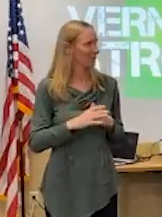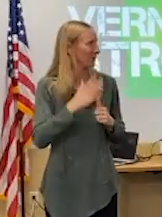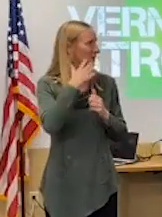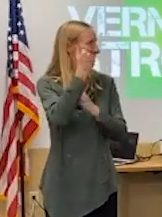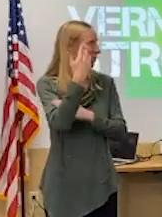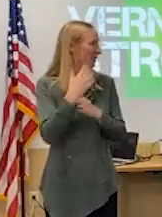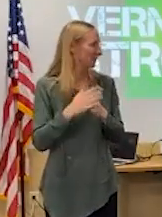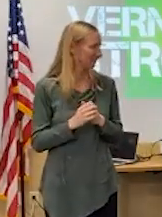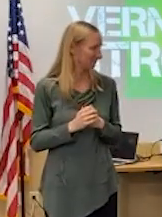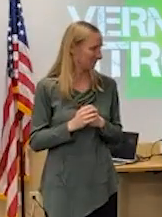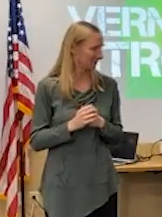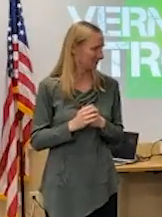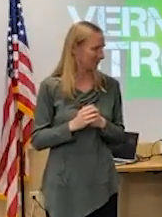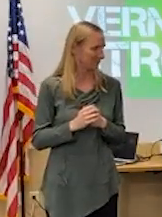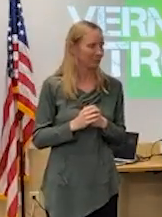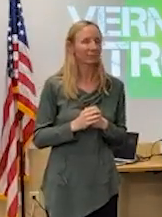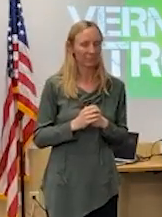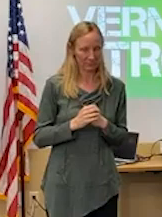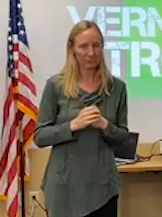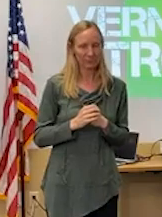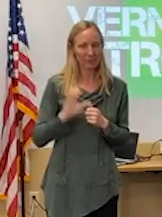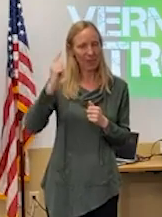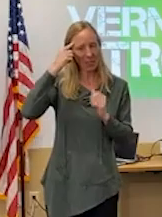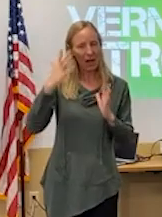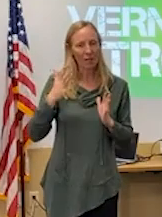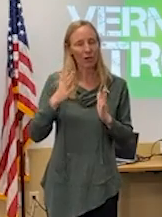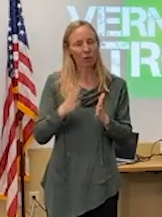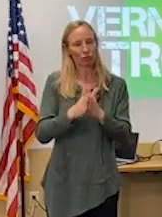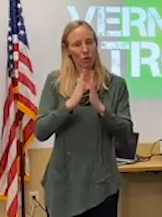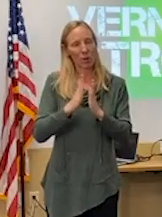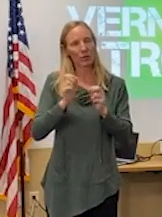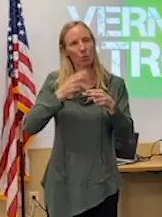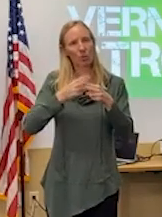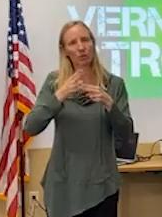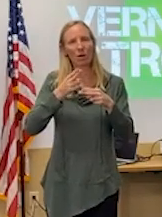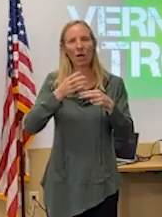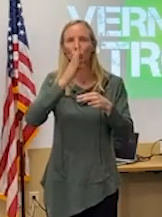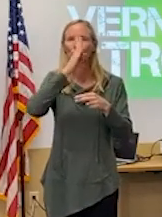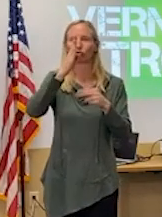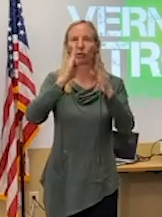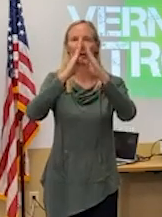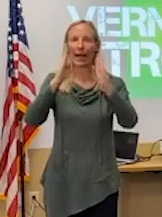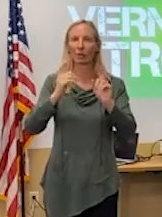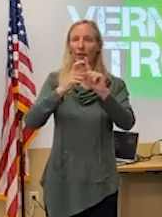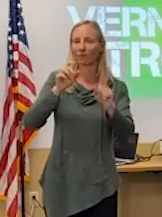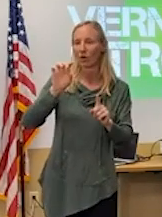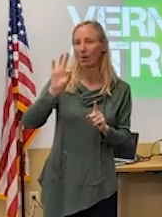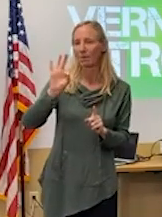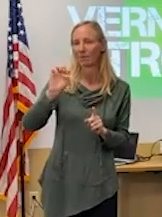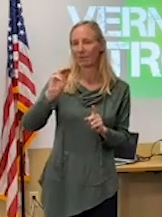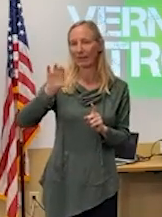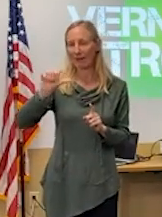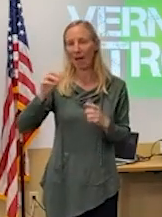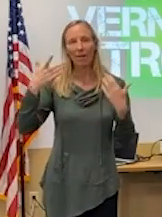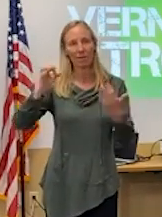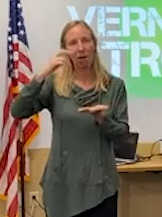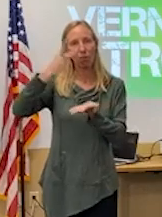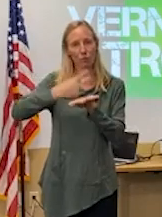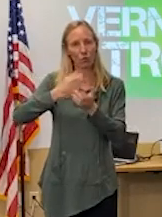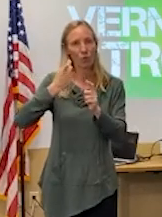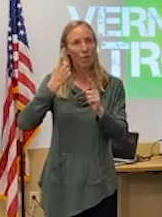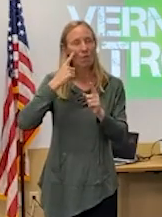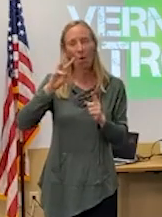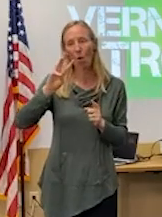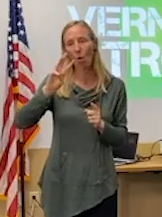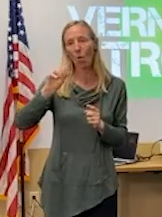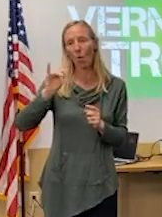Good morning. Yes, the governor requested direct housing from FEMA, and that has been approved for